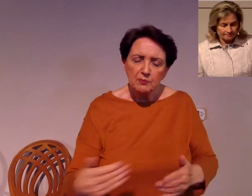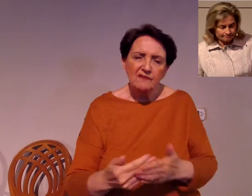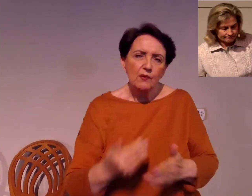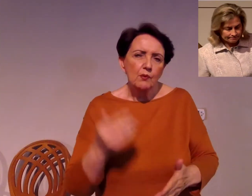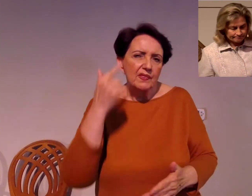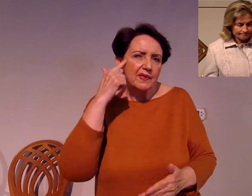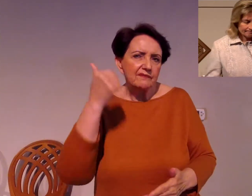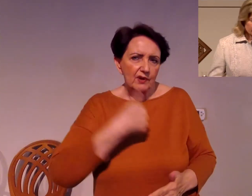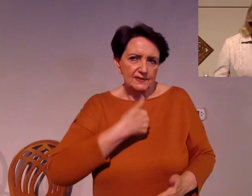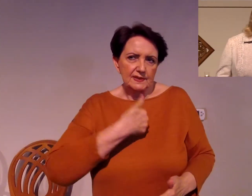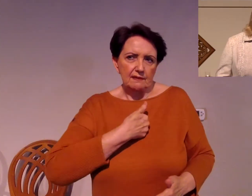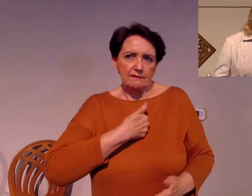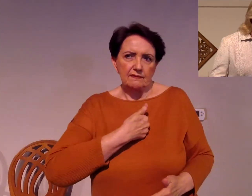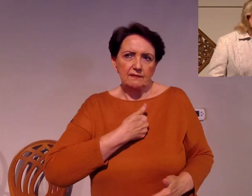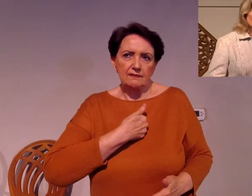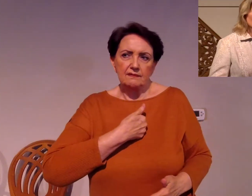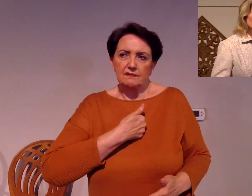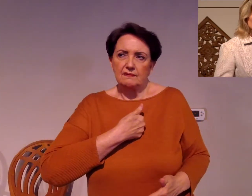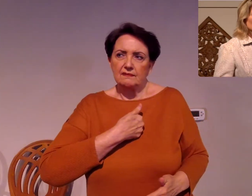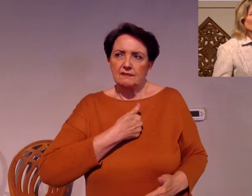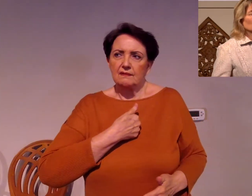ourselves.